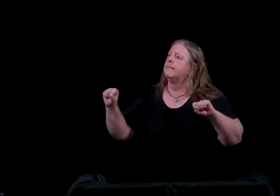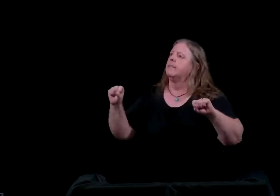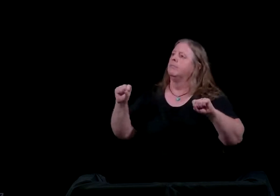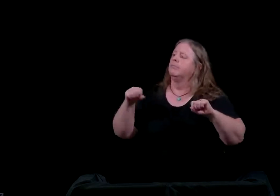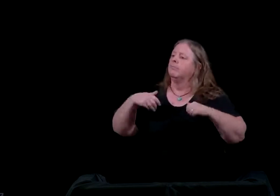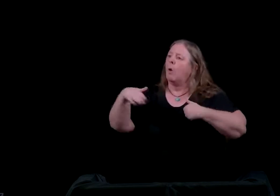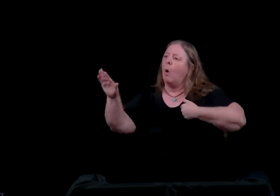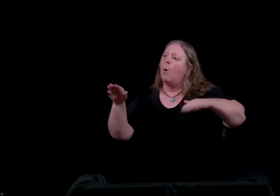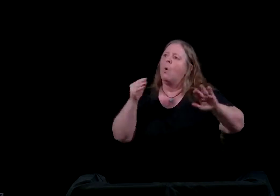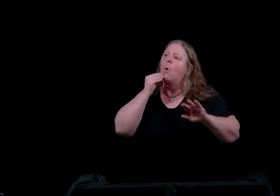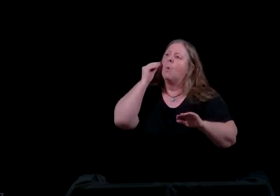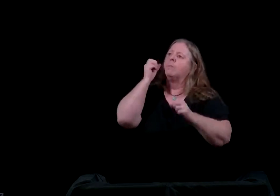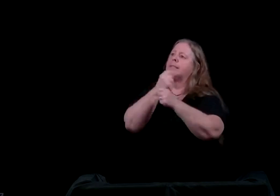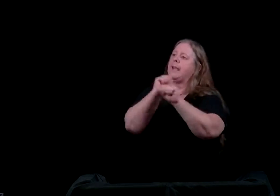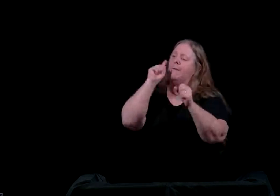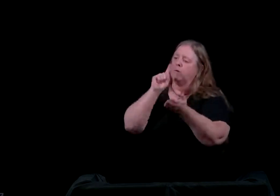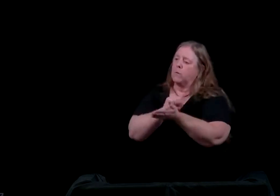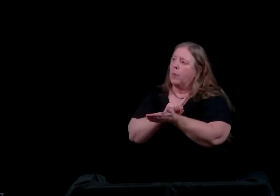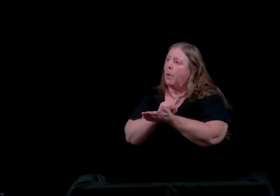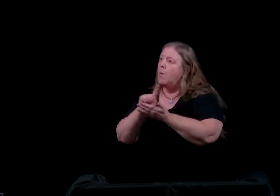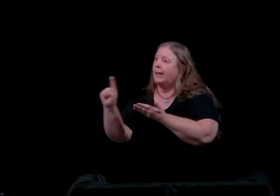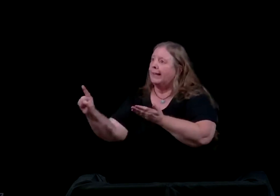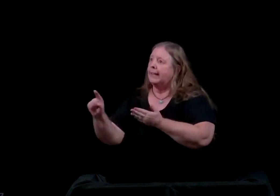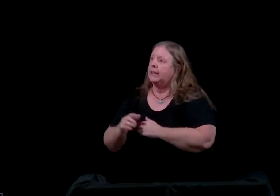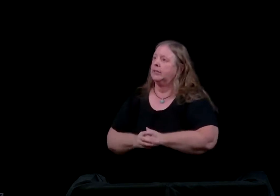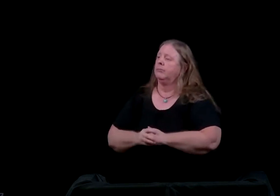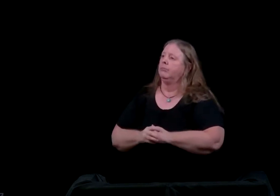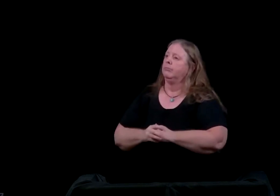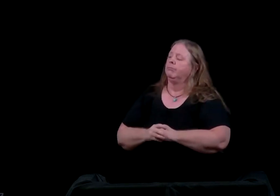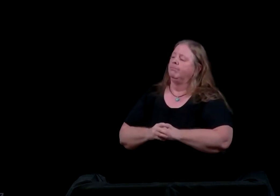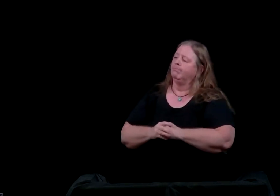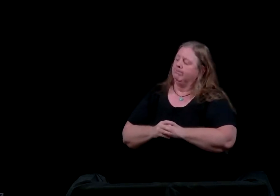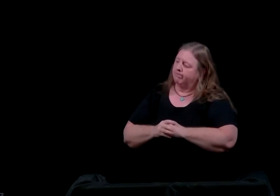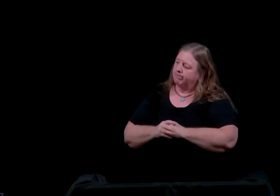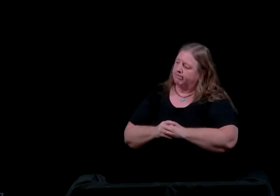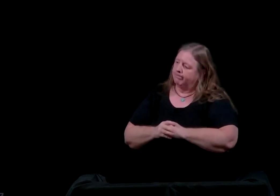Keep them safe as they go home, and keep them safe for the week.